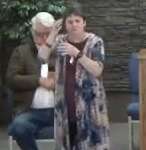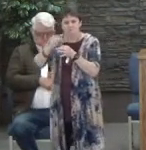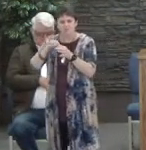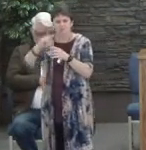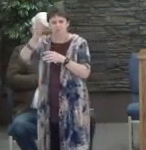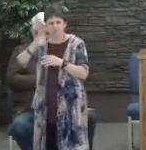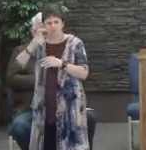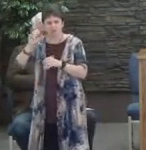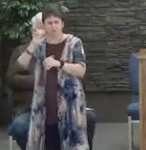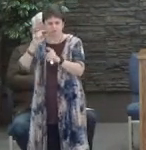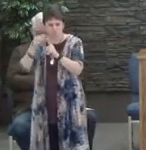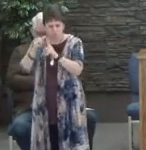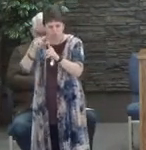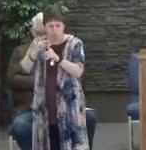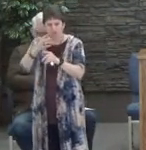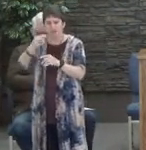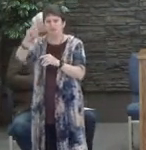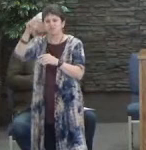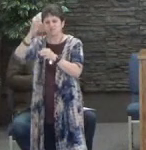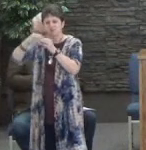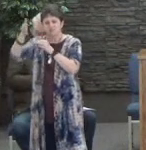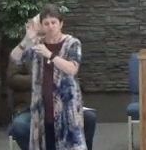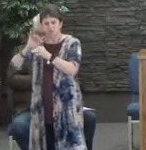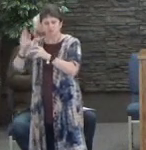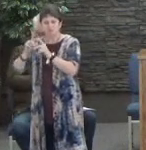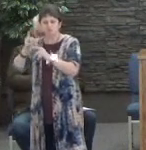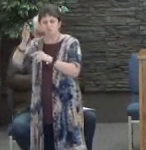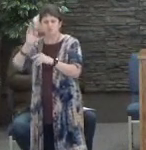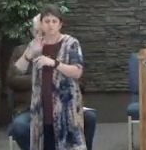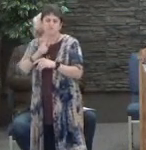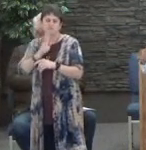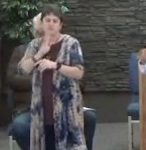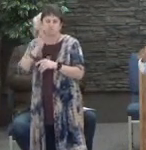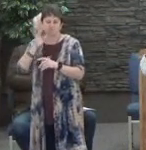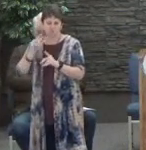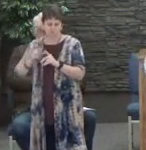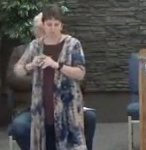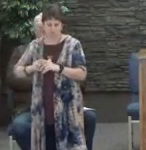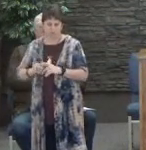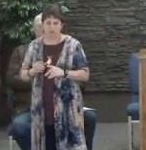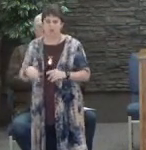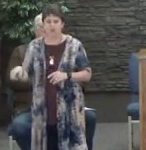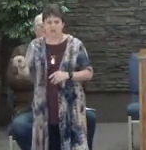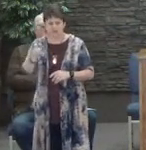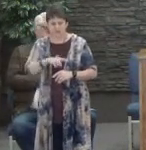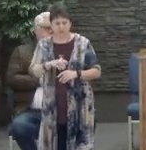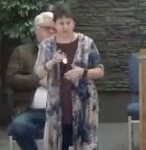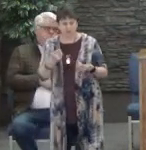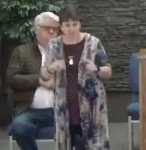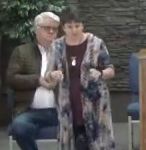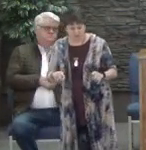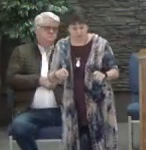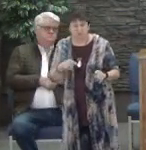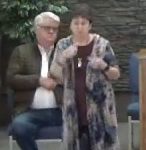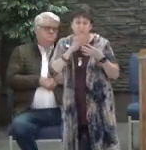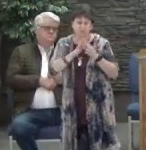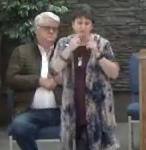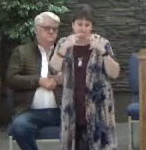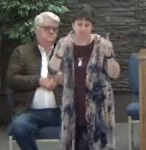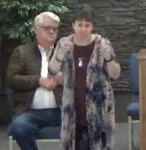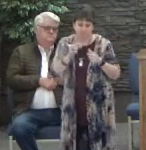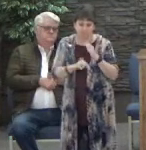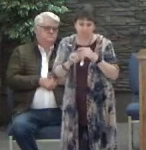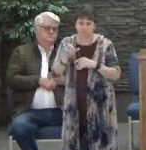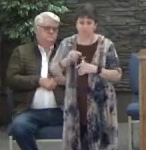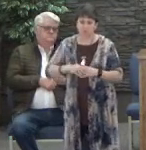in God's word and also faith in those who speak God's word. And you will be successful, we see in verse